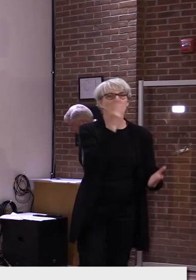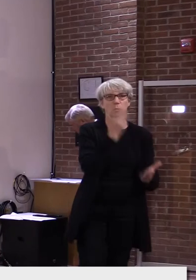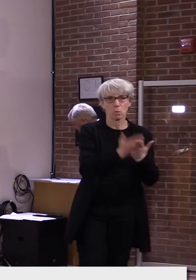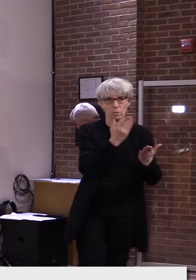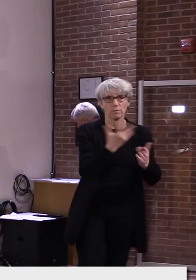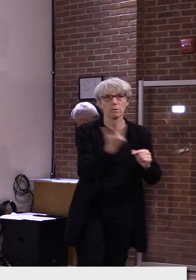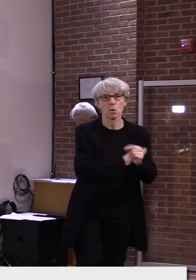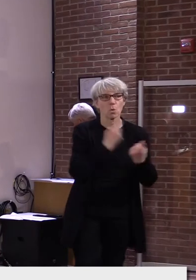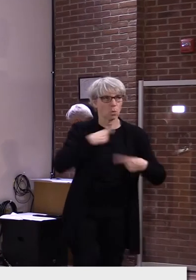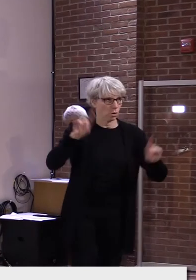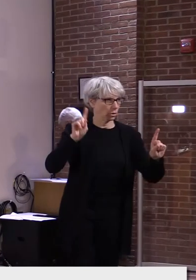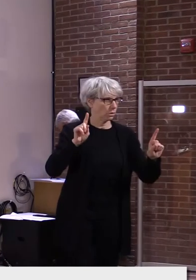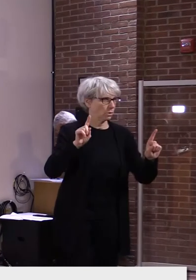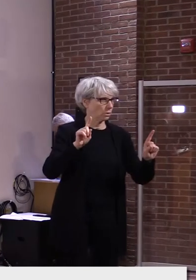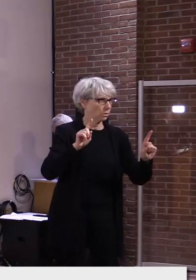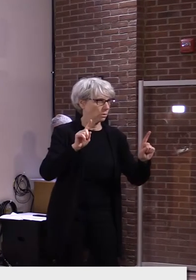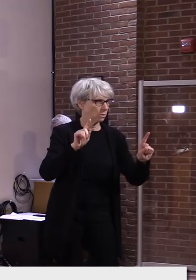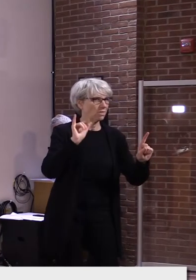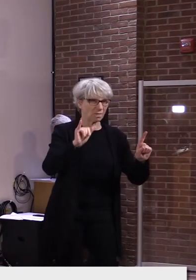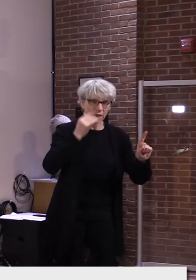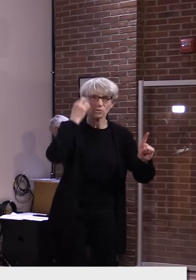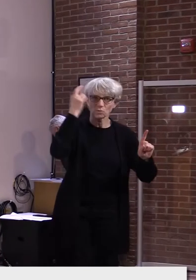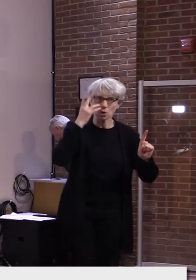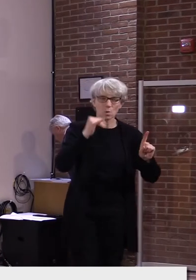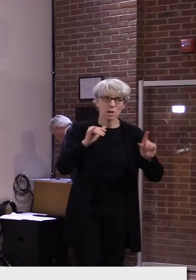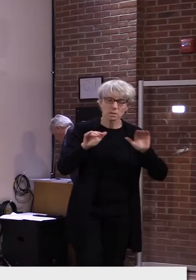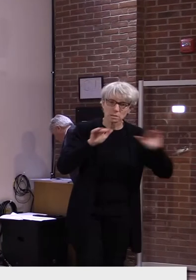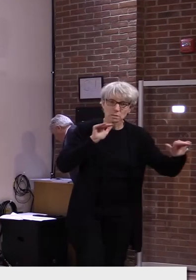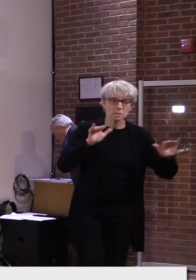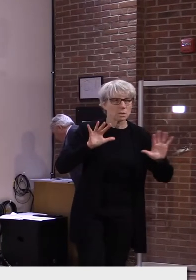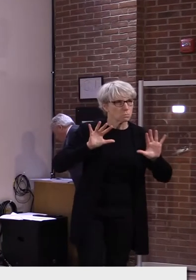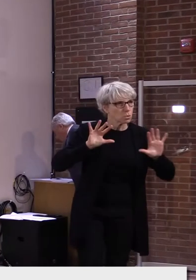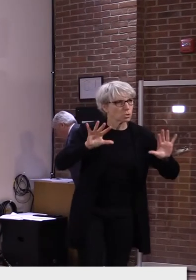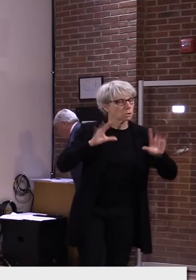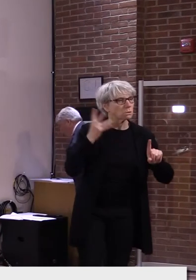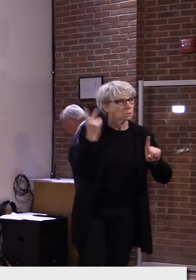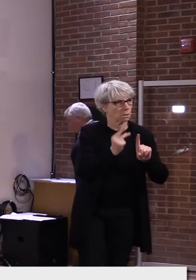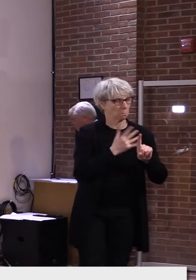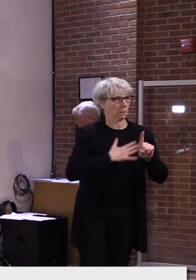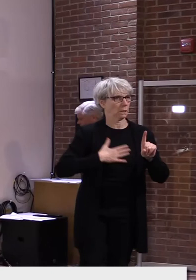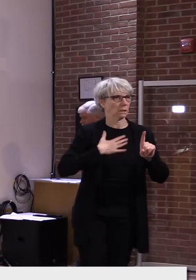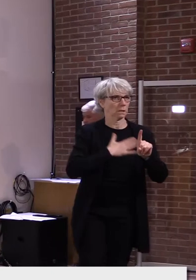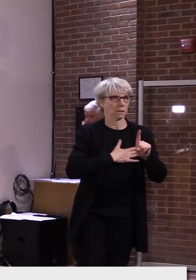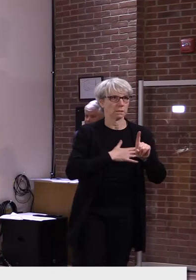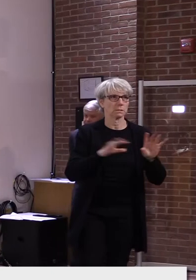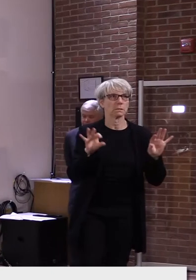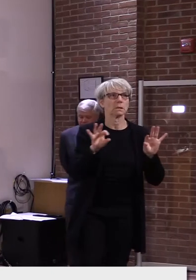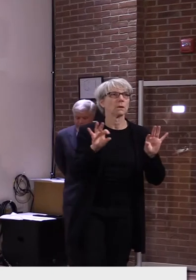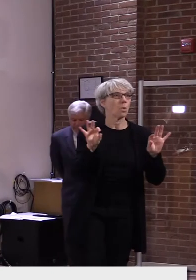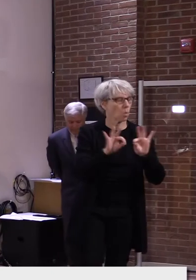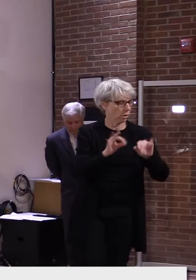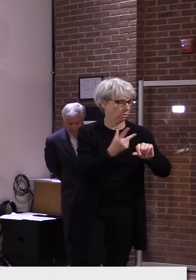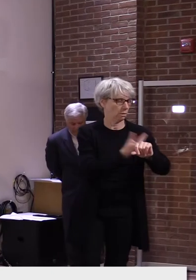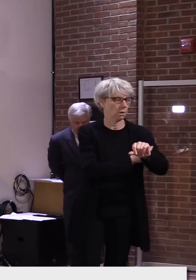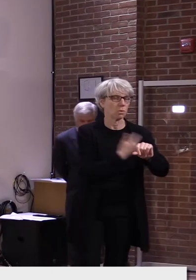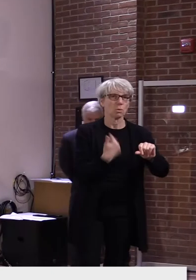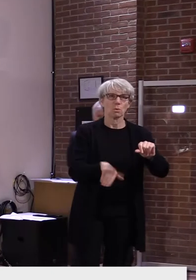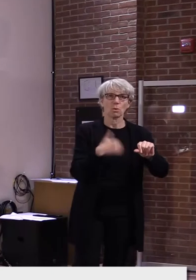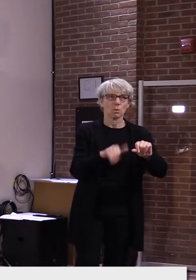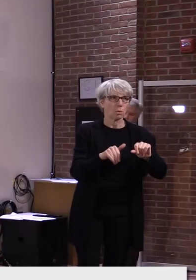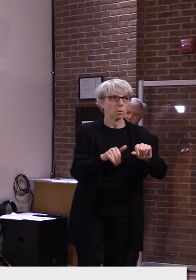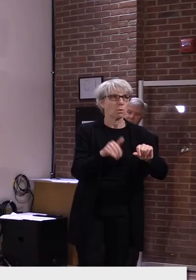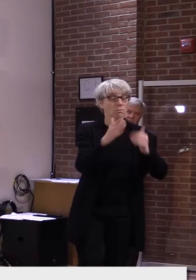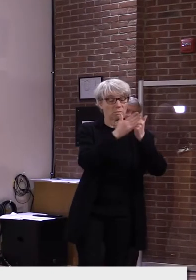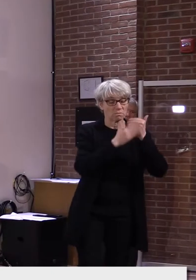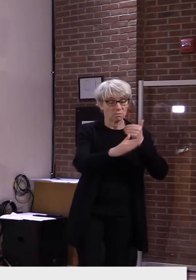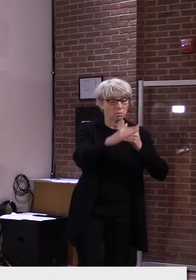that's why we're trying to do all we can to continue to promote vaccines, because we do think that this will help us in the